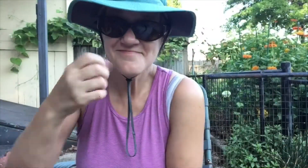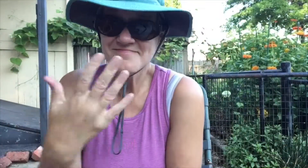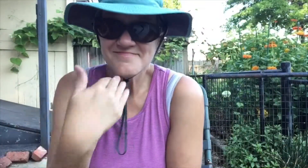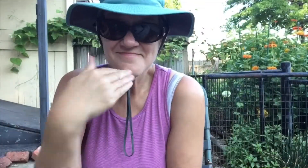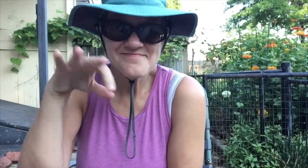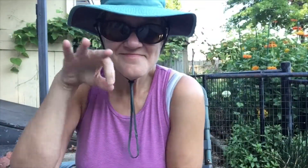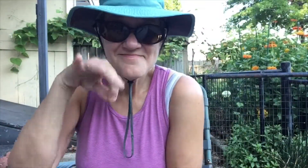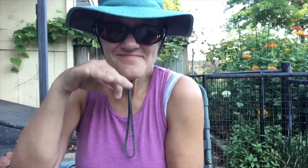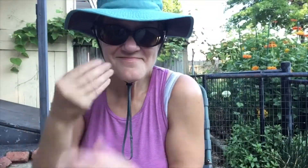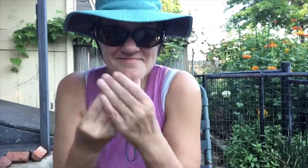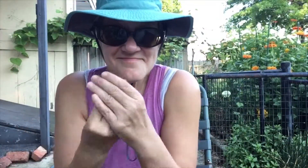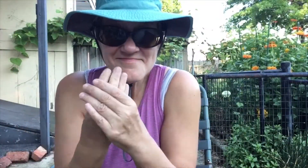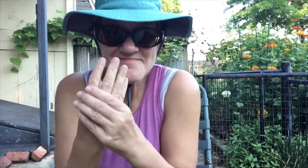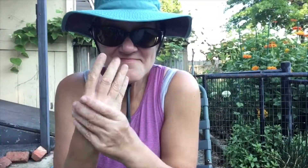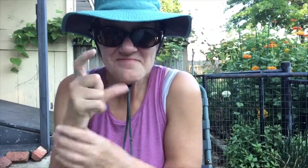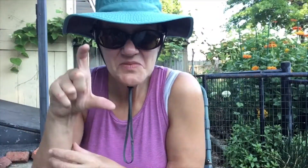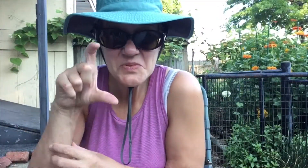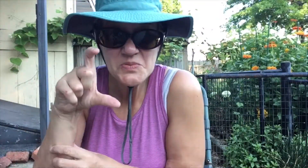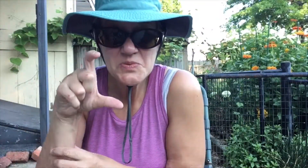Yep, the hot peppers are growing.